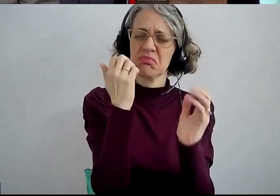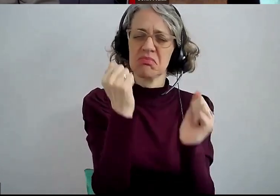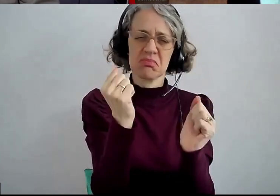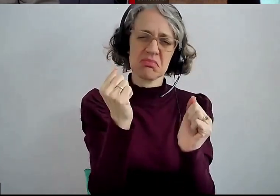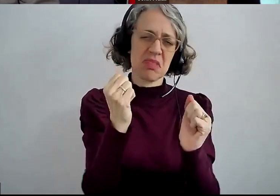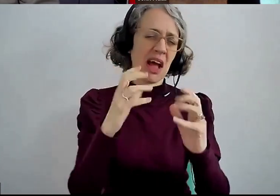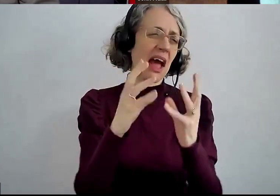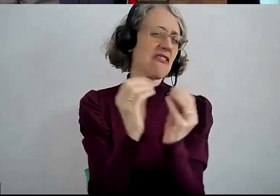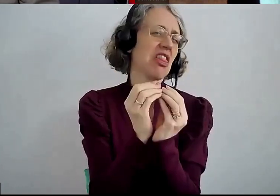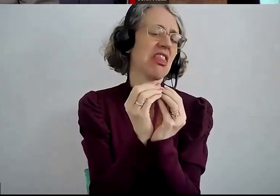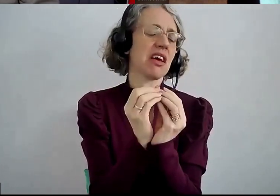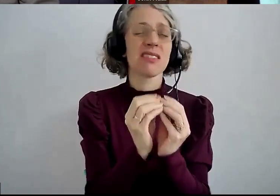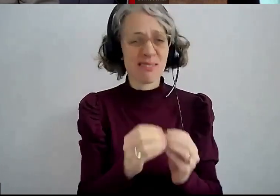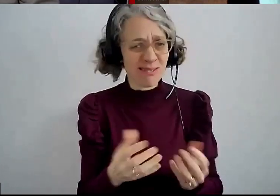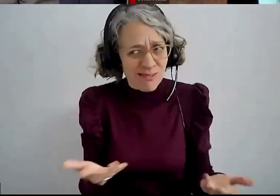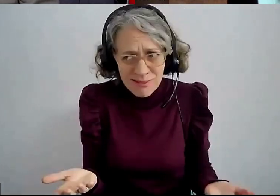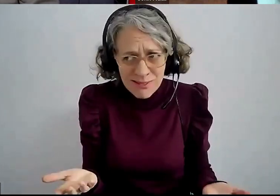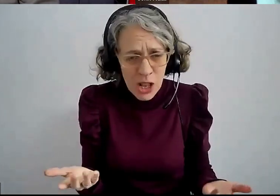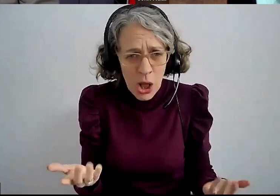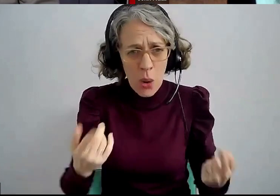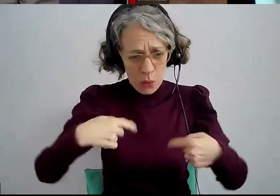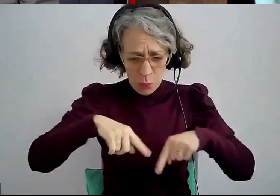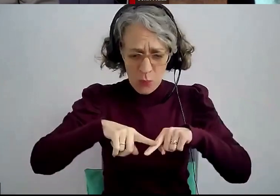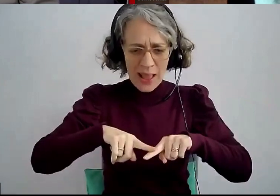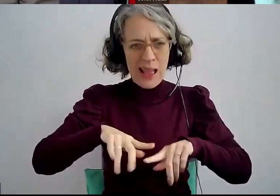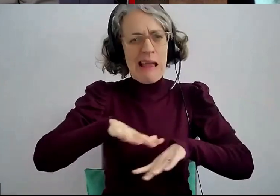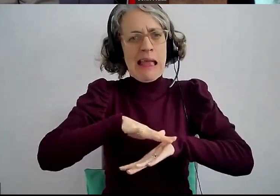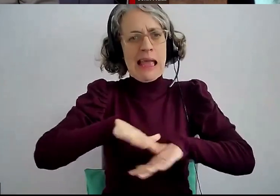not like that. We're incomplete.